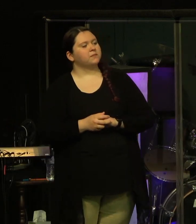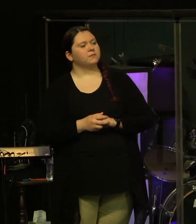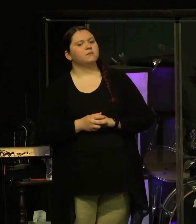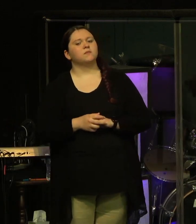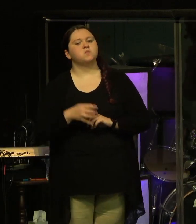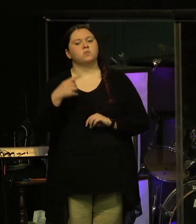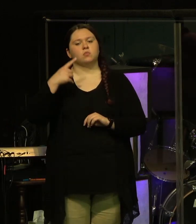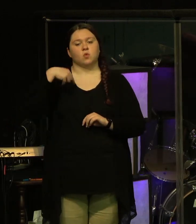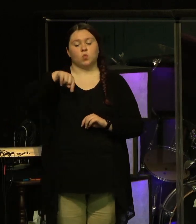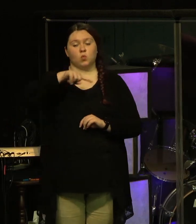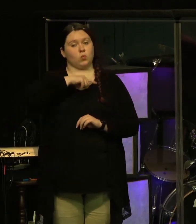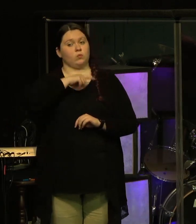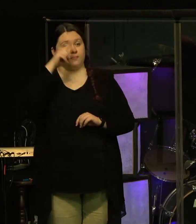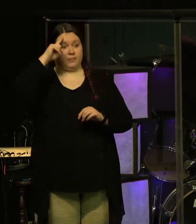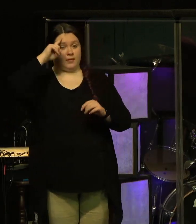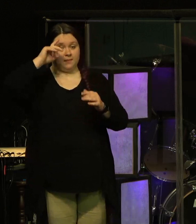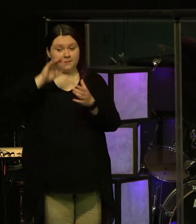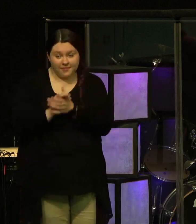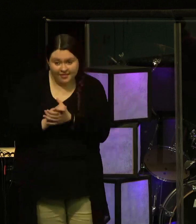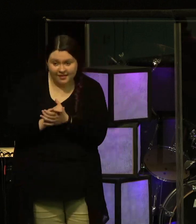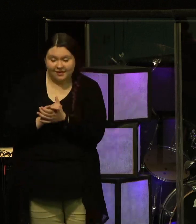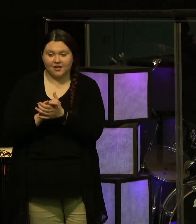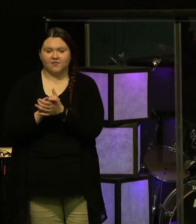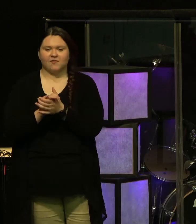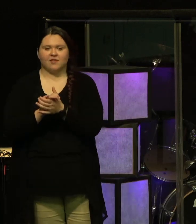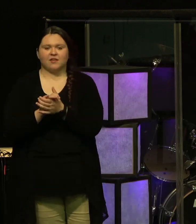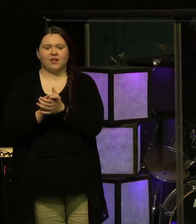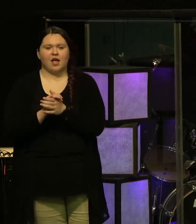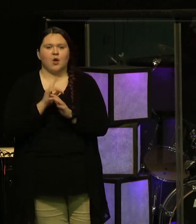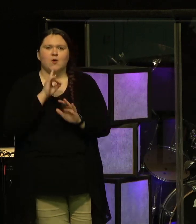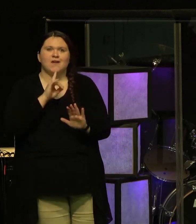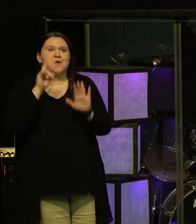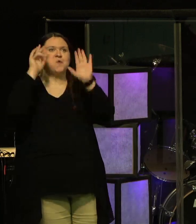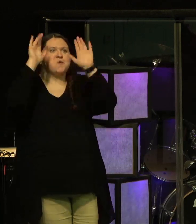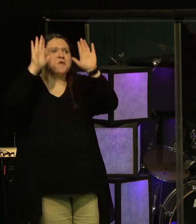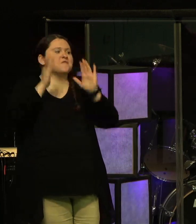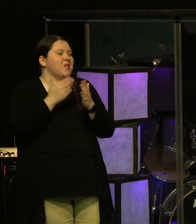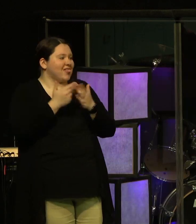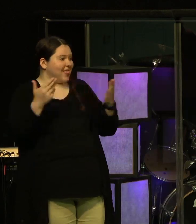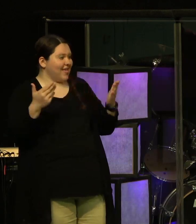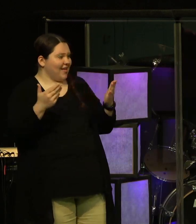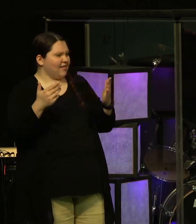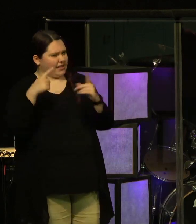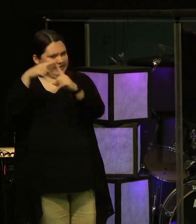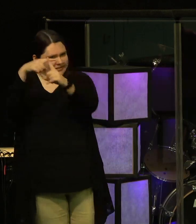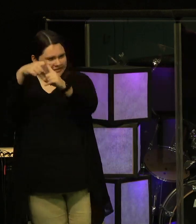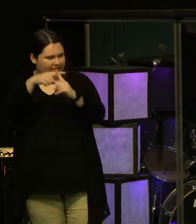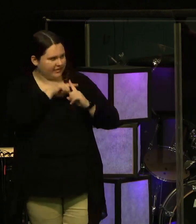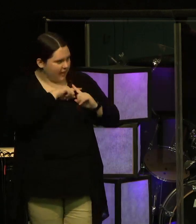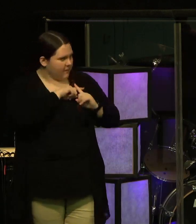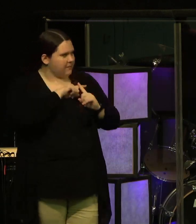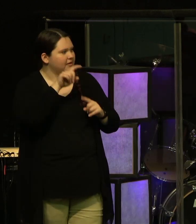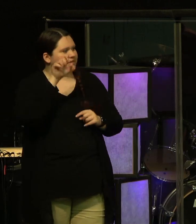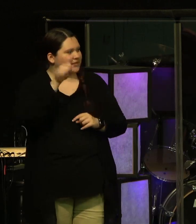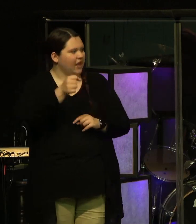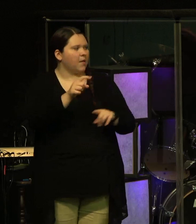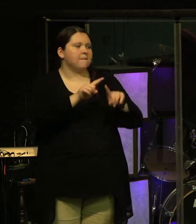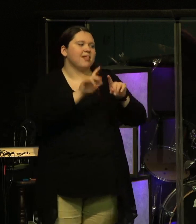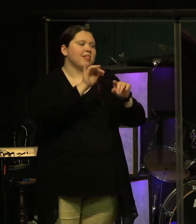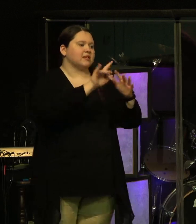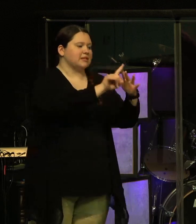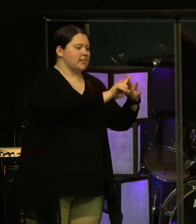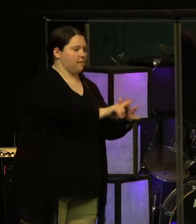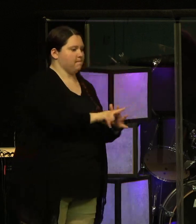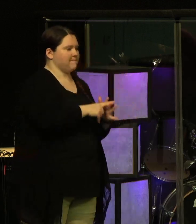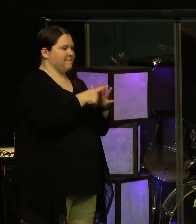Our believing, Jack, it's a wonderful thing when we accept Jesus as our Savior, but that is the beginning. It's